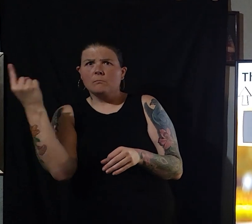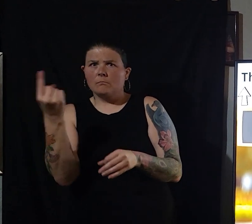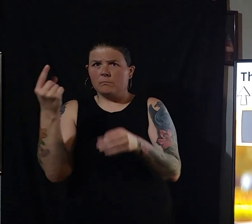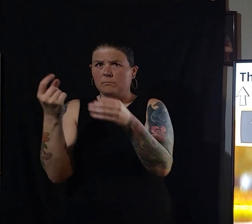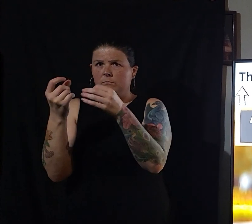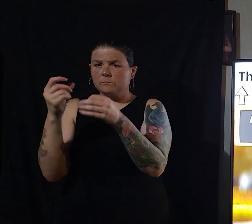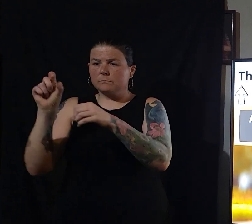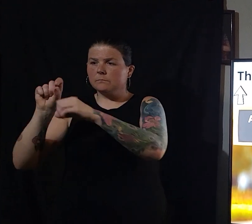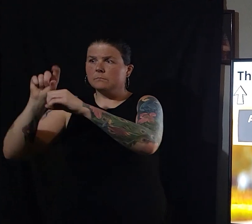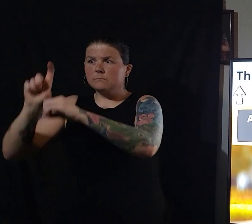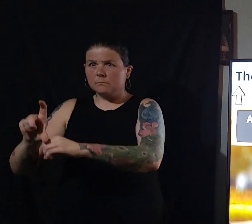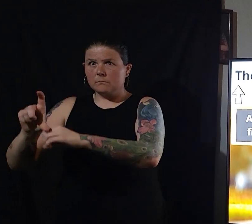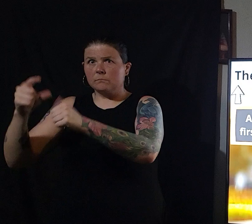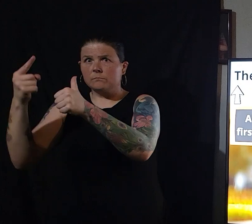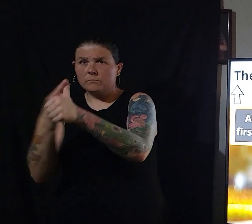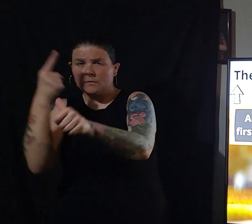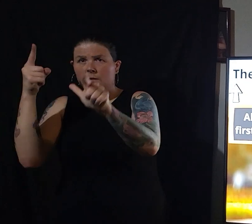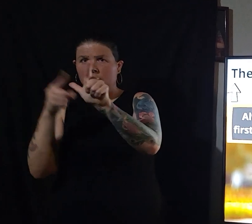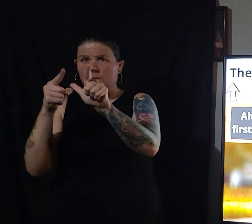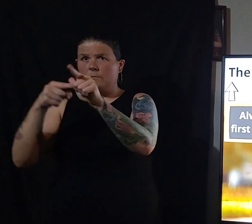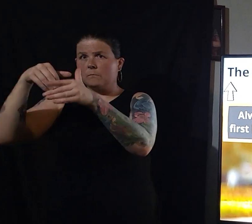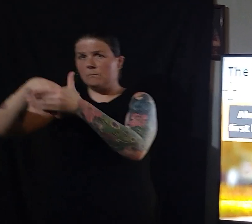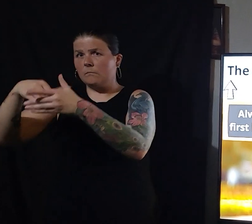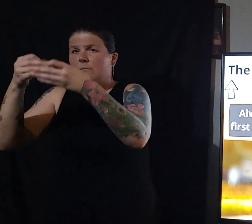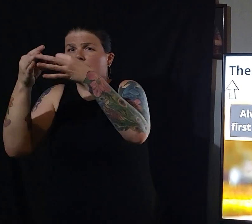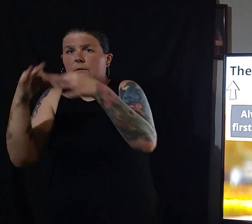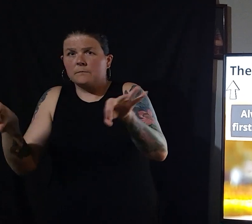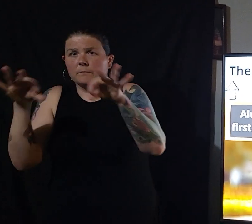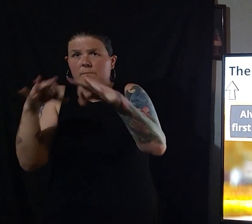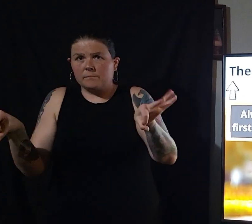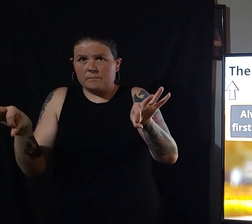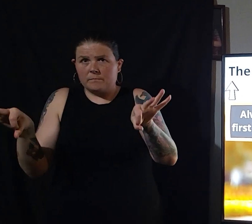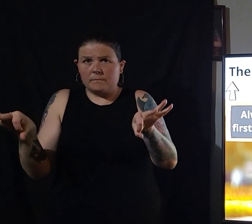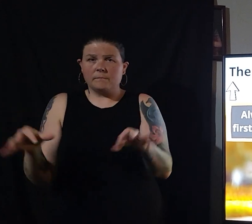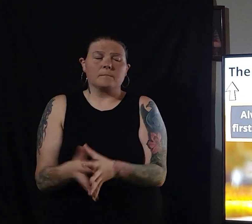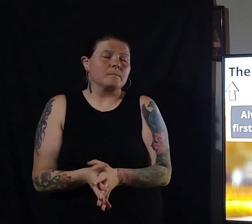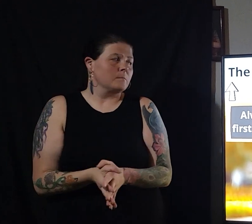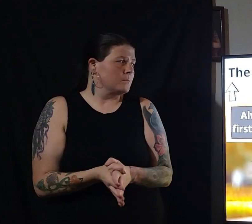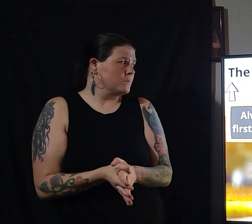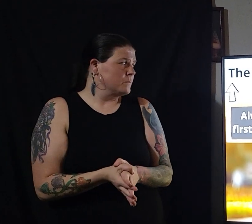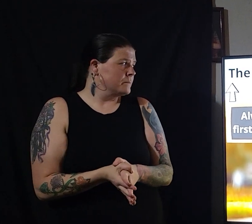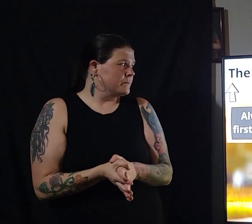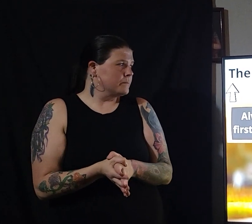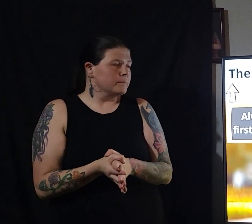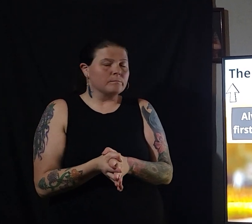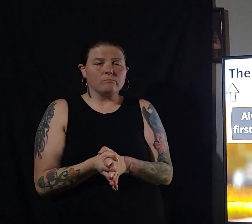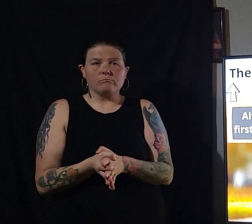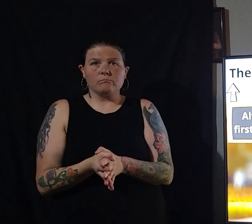Always capitalize the first letter in a sentence.